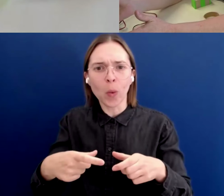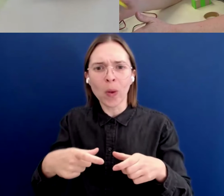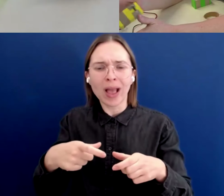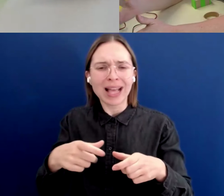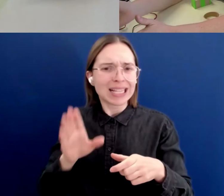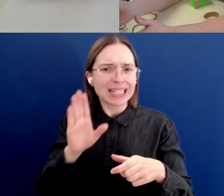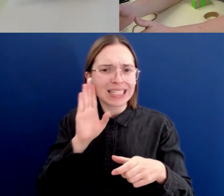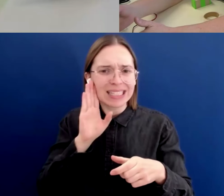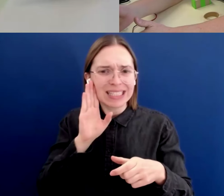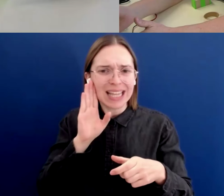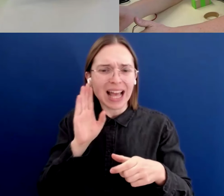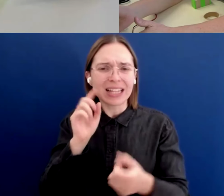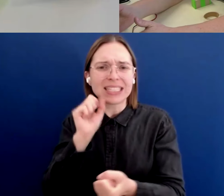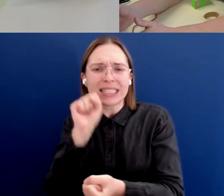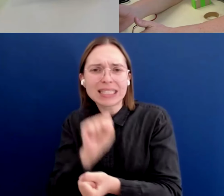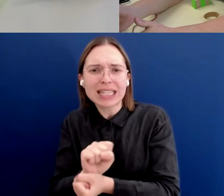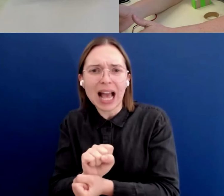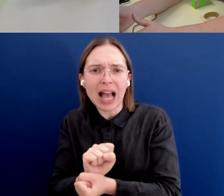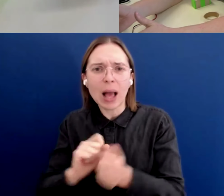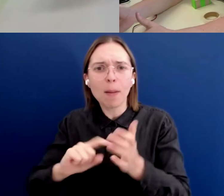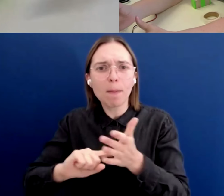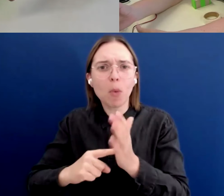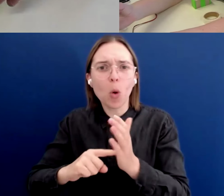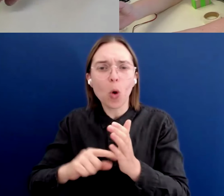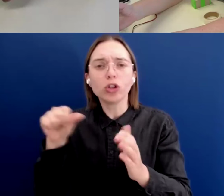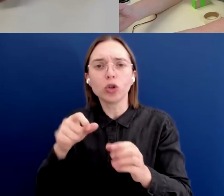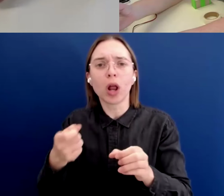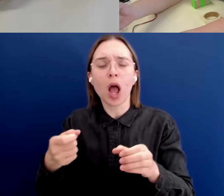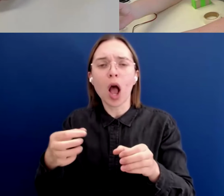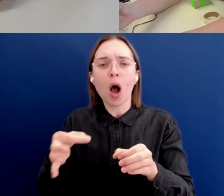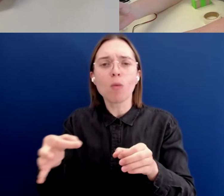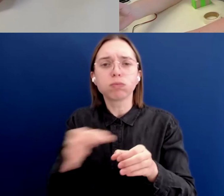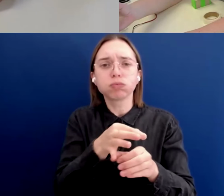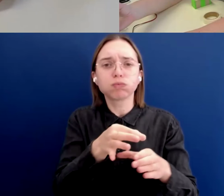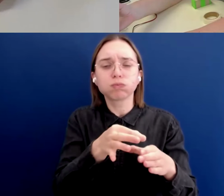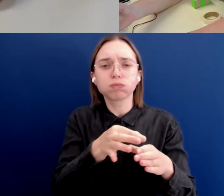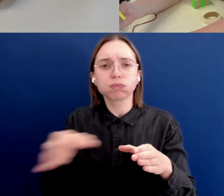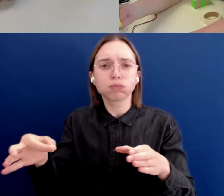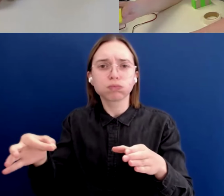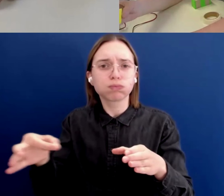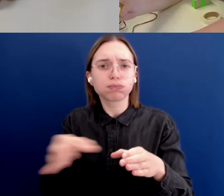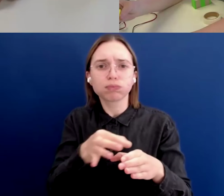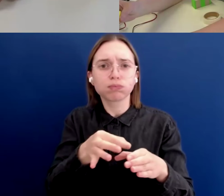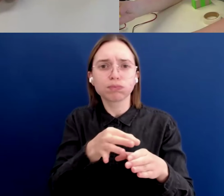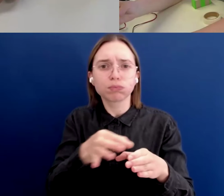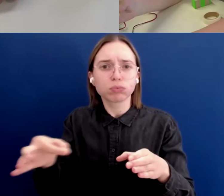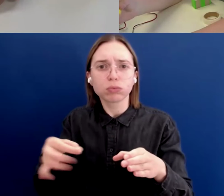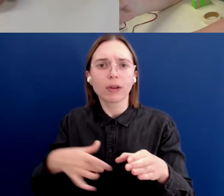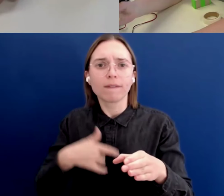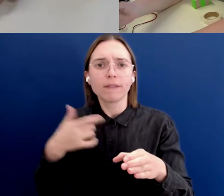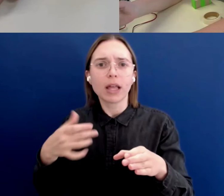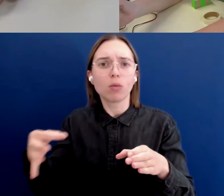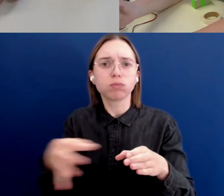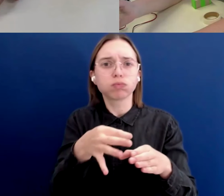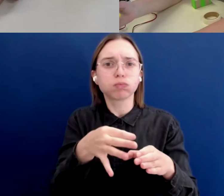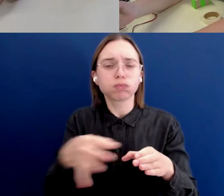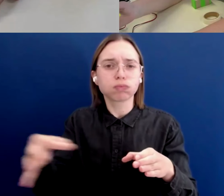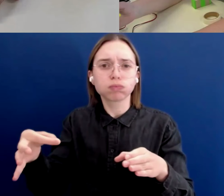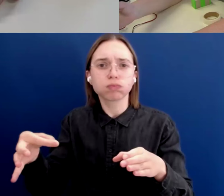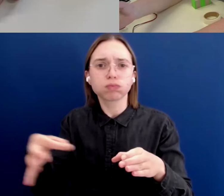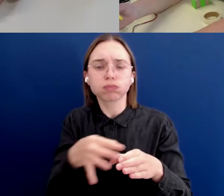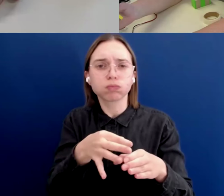like clunk, clunk, clunk, clunk, clunk, clunk, and it's not. It sounds a lot like it. And you can